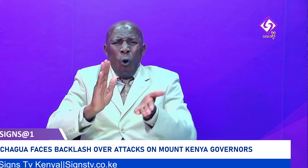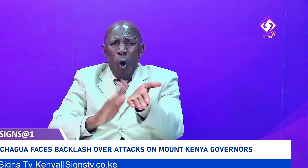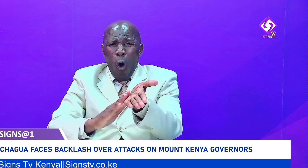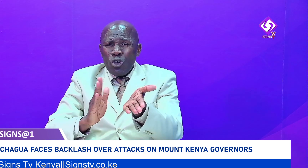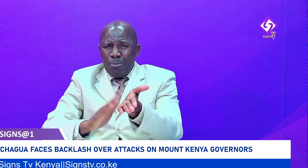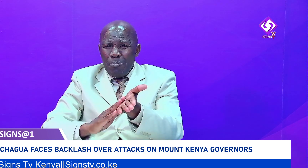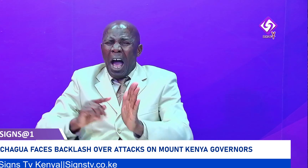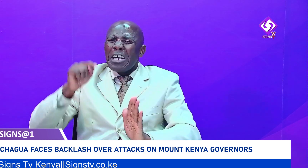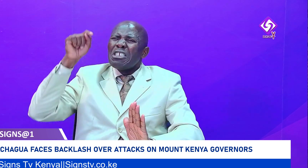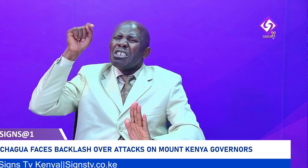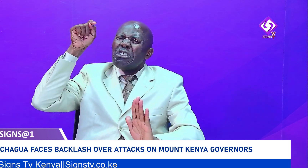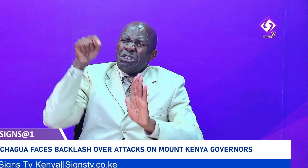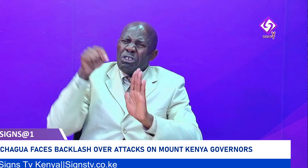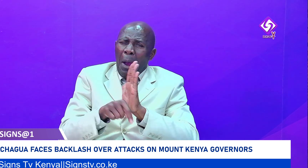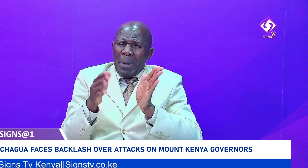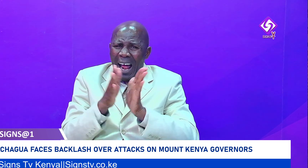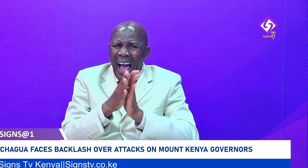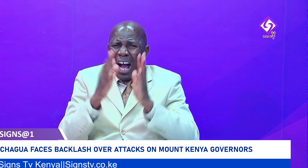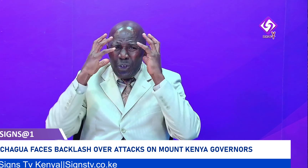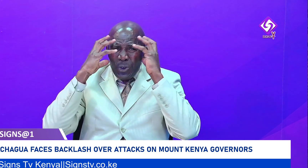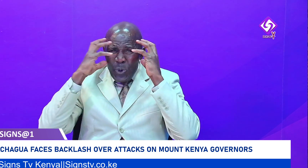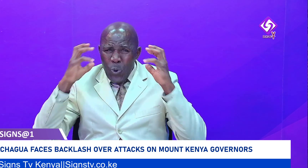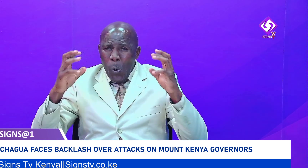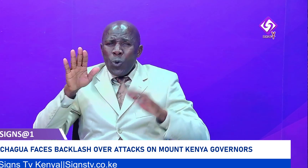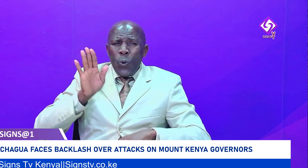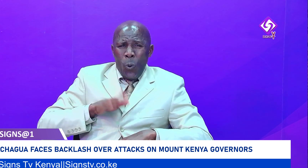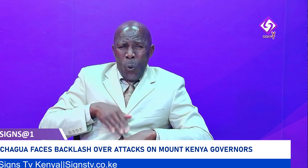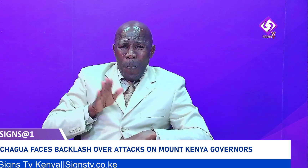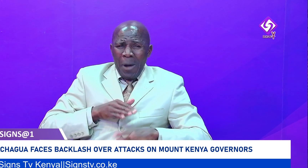leaders, demanding a retraction.